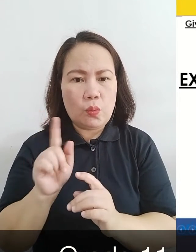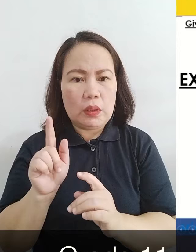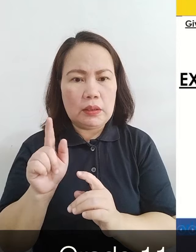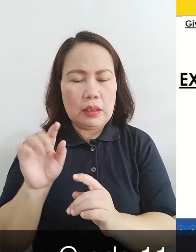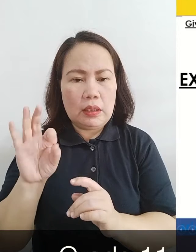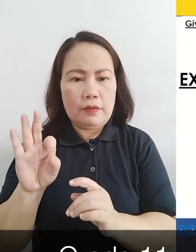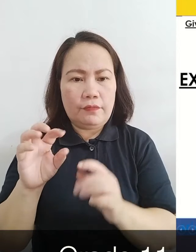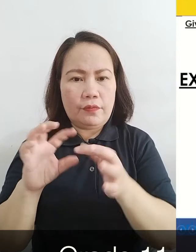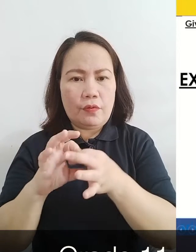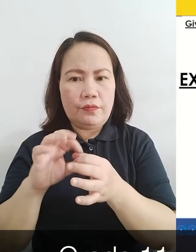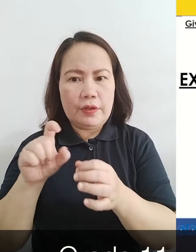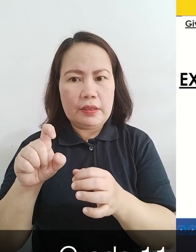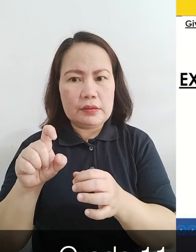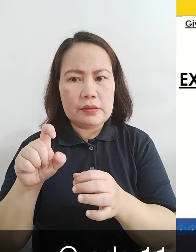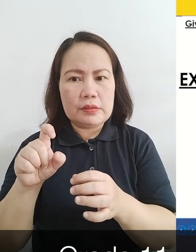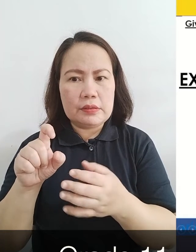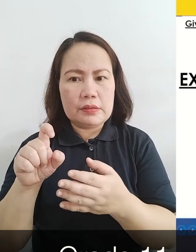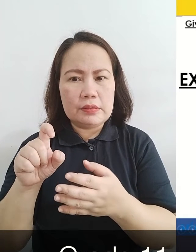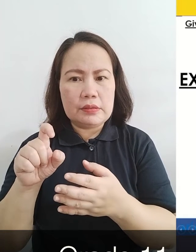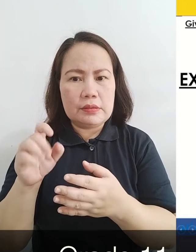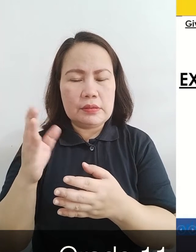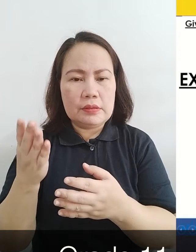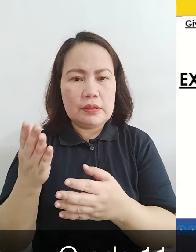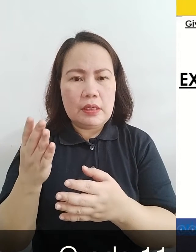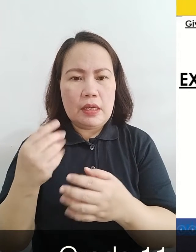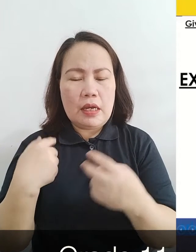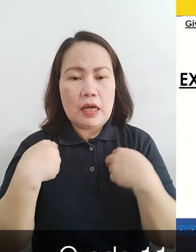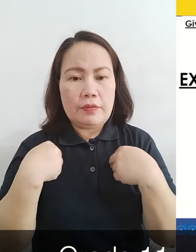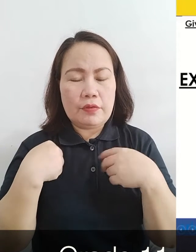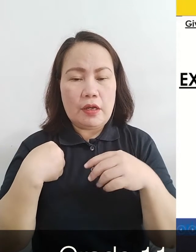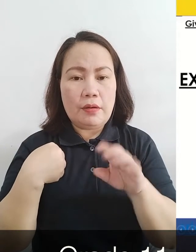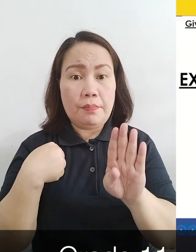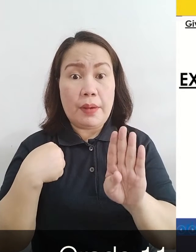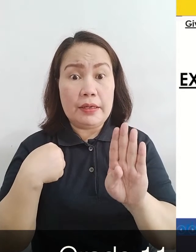meron tayong binomial plus the rational, no?